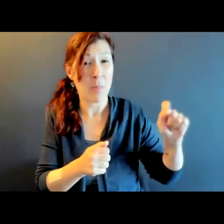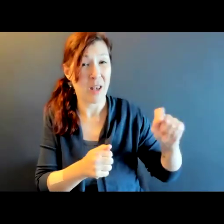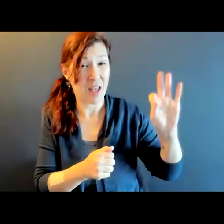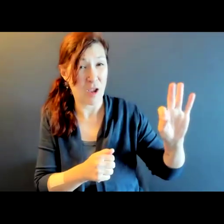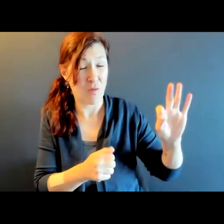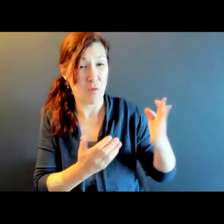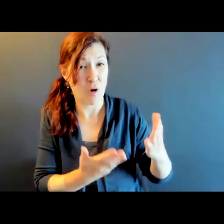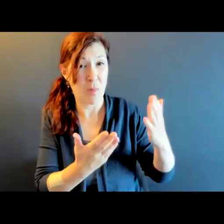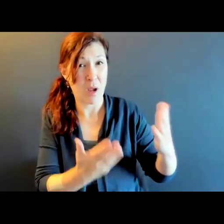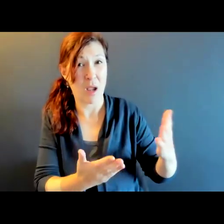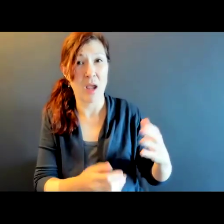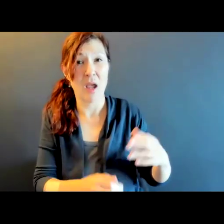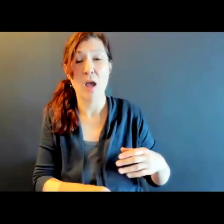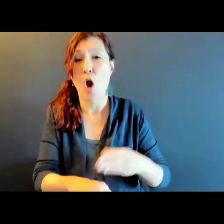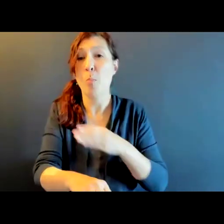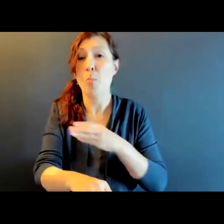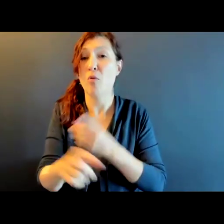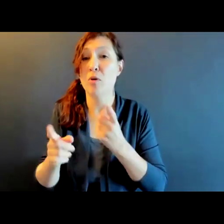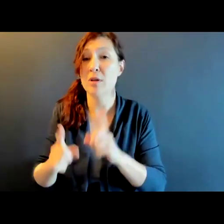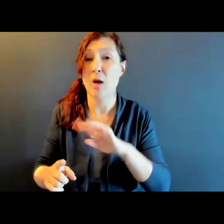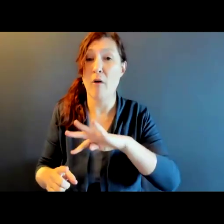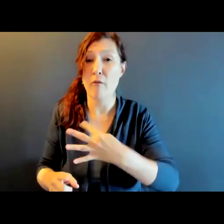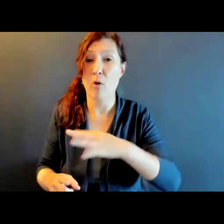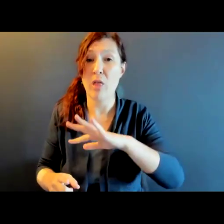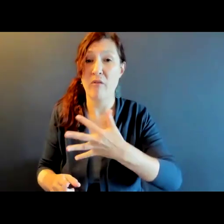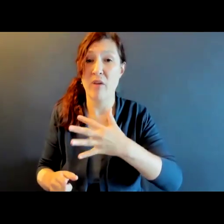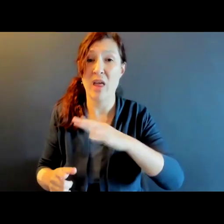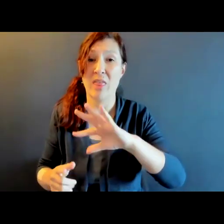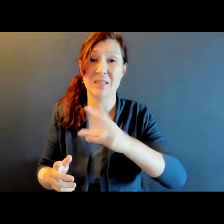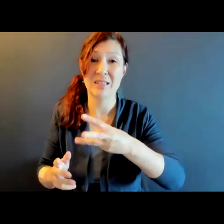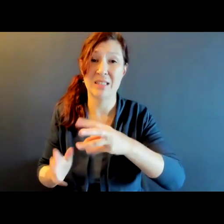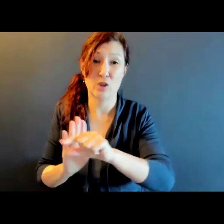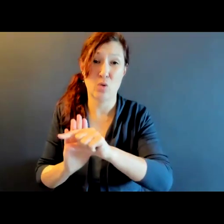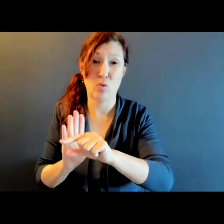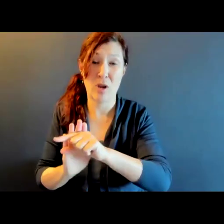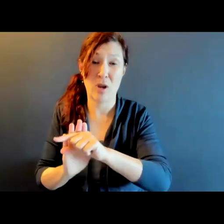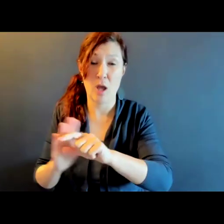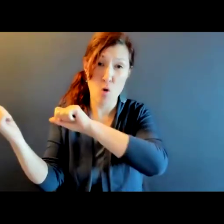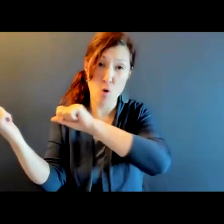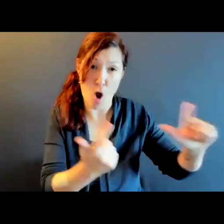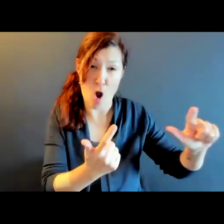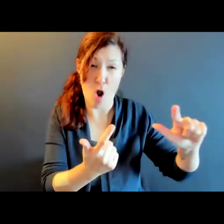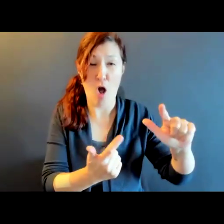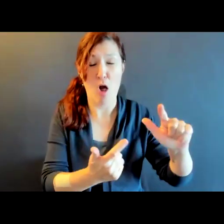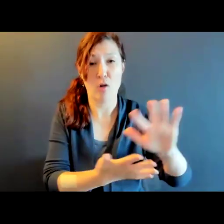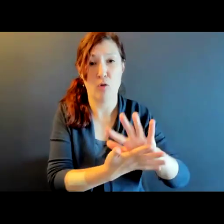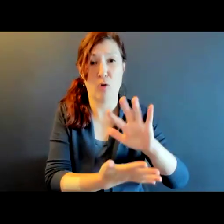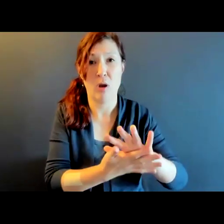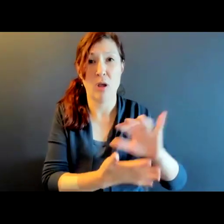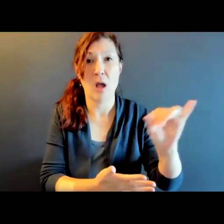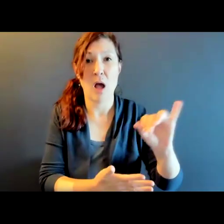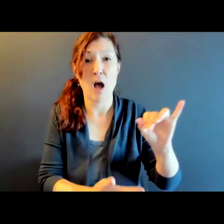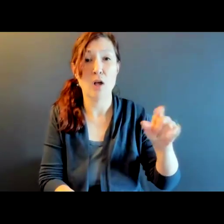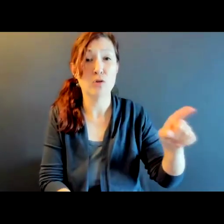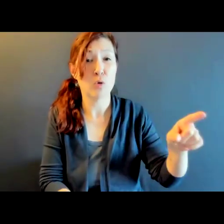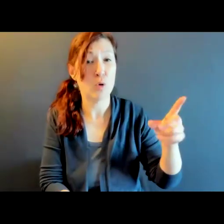the work we're doing in 4th, 5th, and 6th grade in all of our schools. Get at the issue you raised, Dr. Rose, that when you